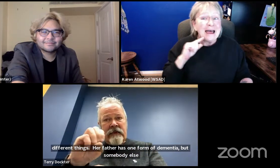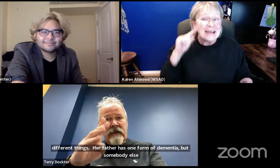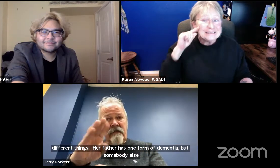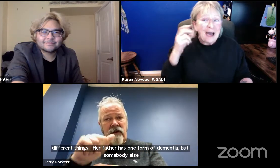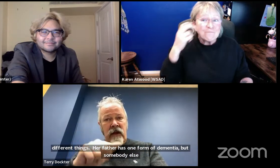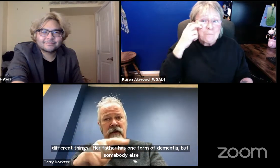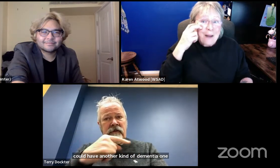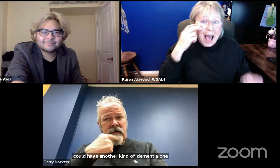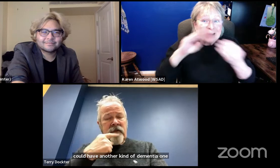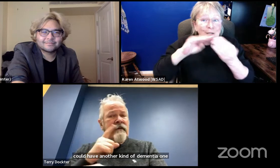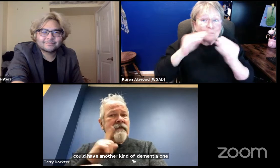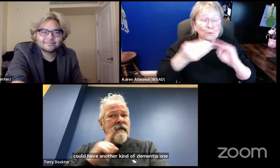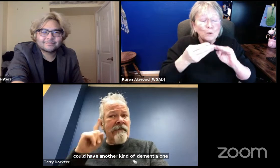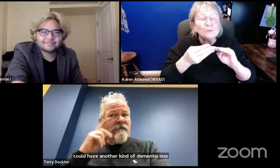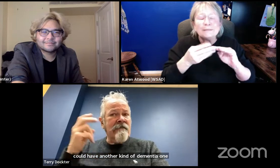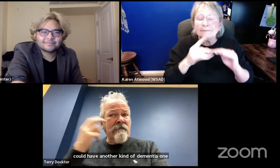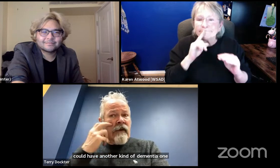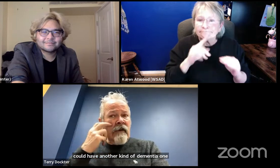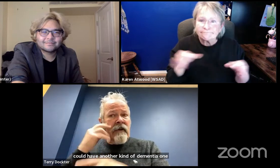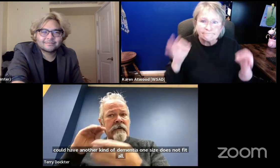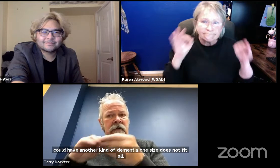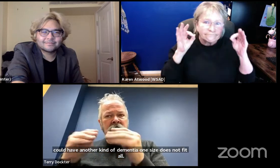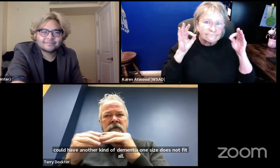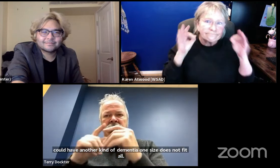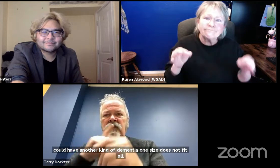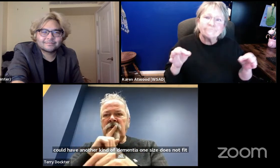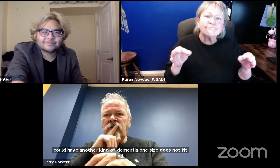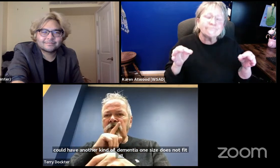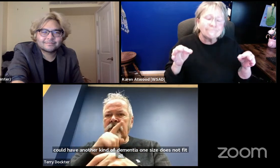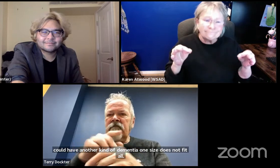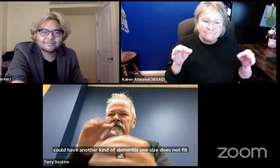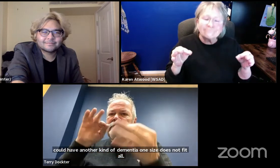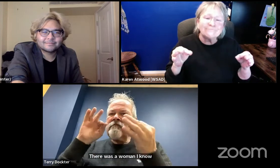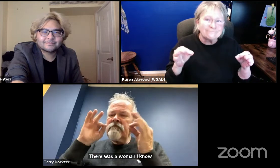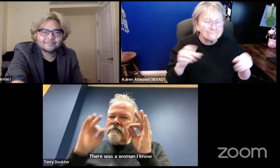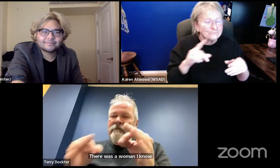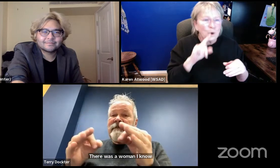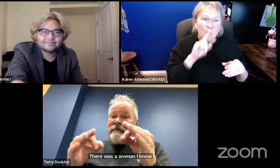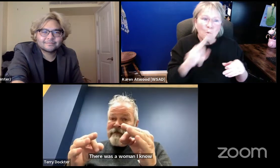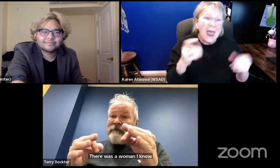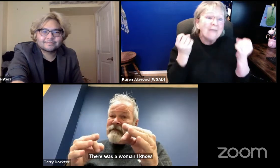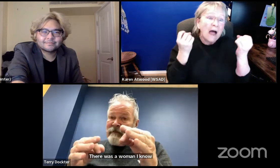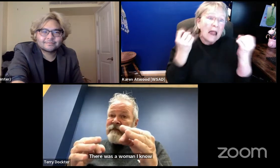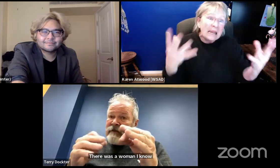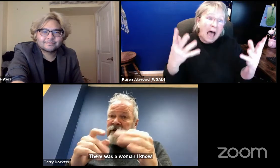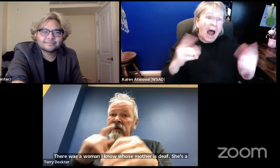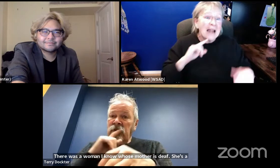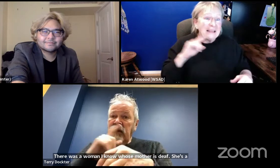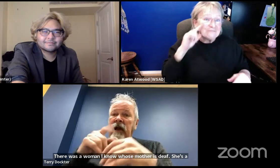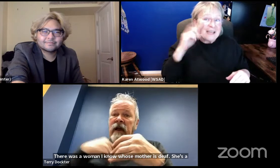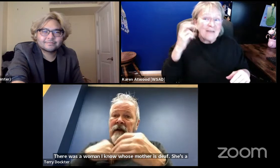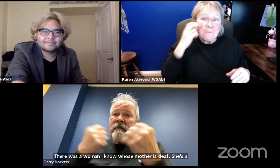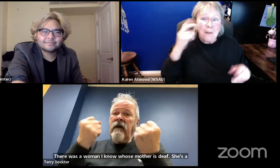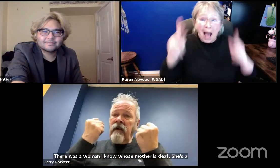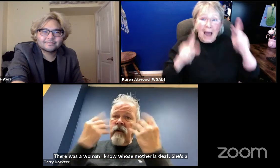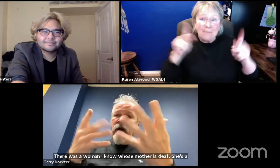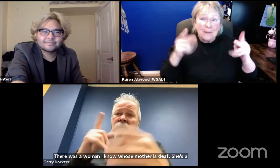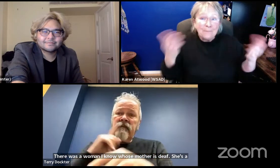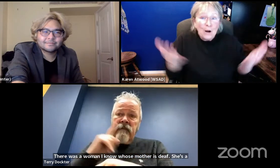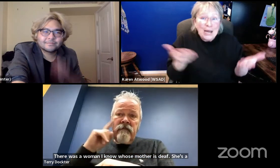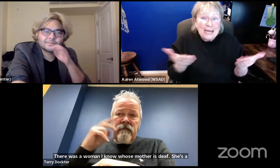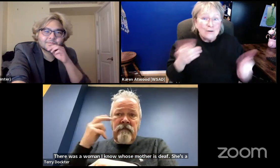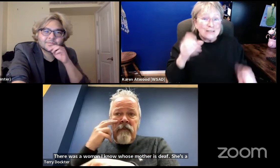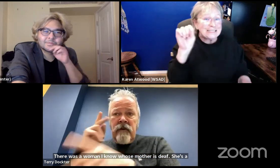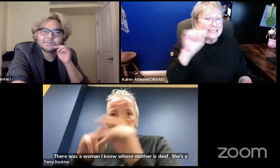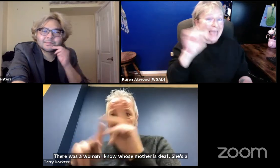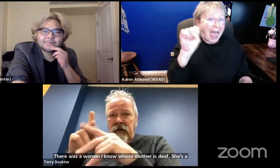well as, like what Deborah said, don't forget the deafblind community as well. We could definitely use more research into that community